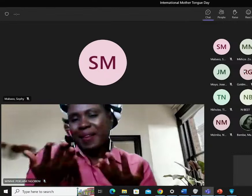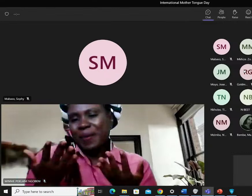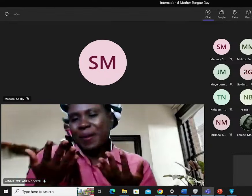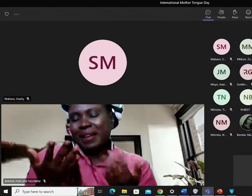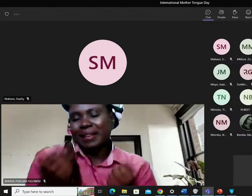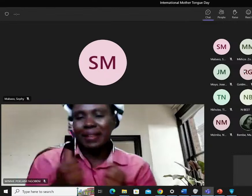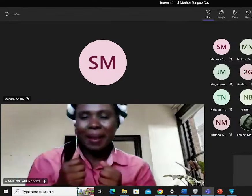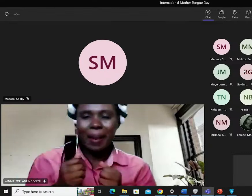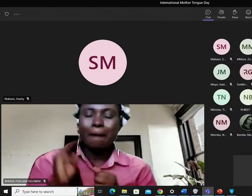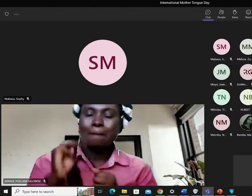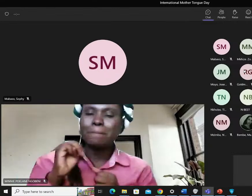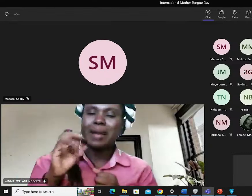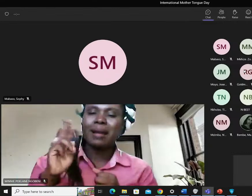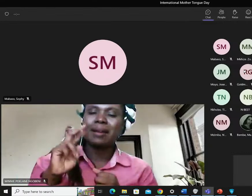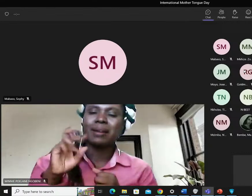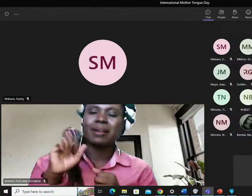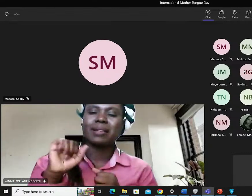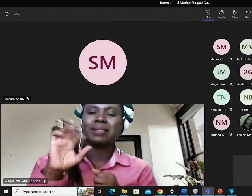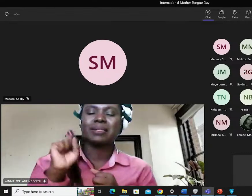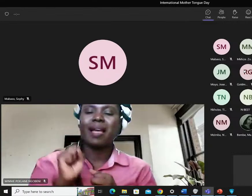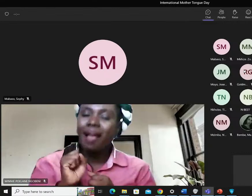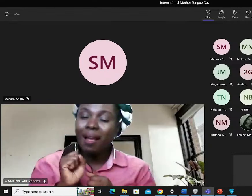Marisa,